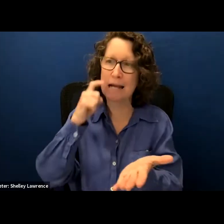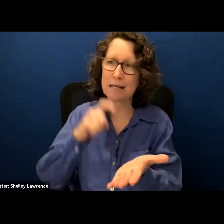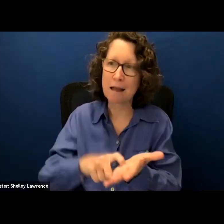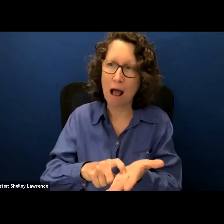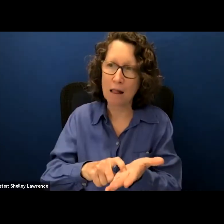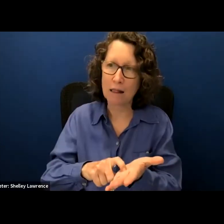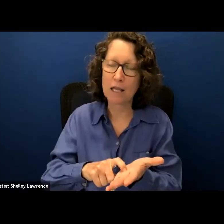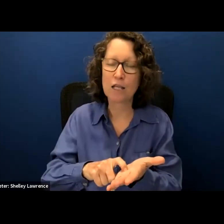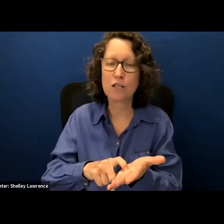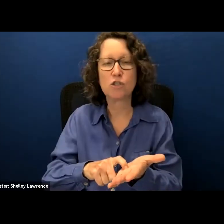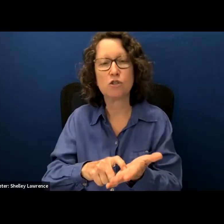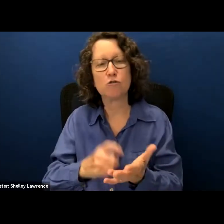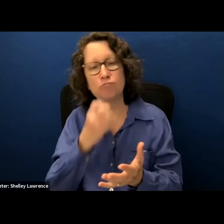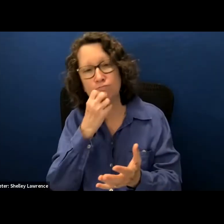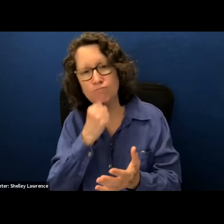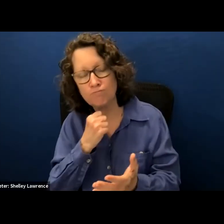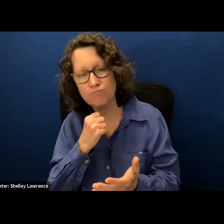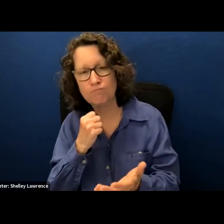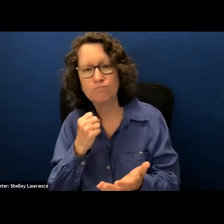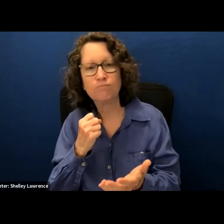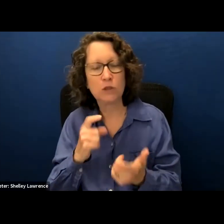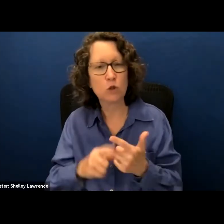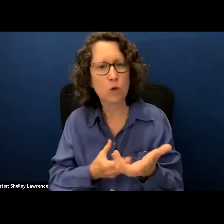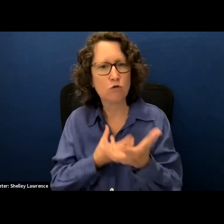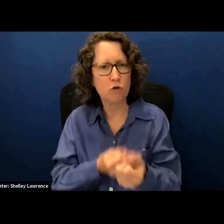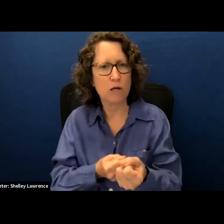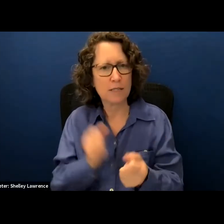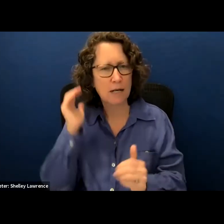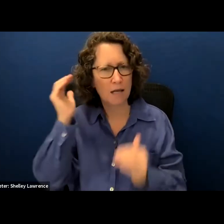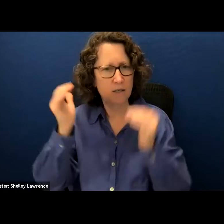and compassion, and tell a trusted adult.